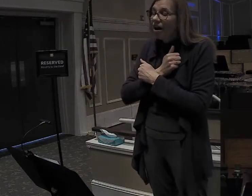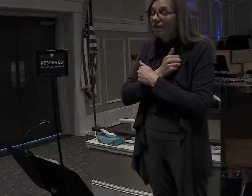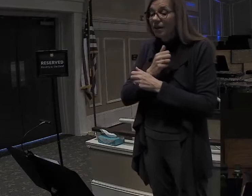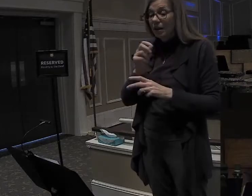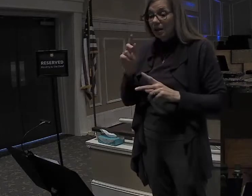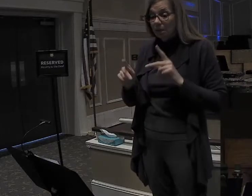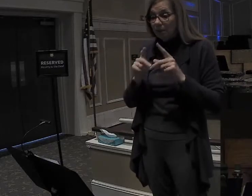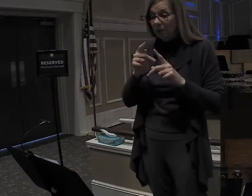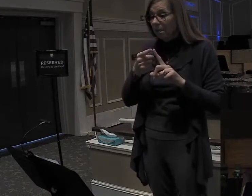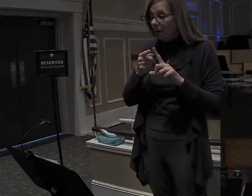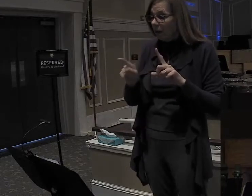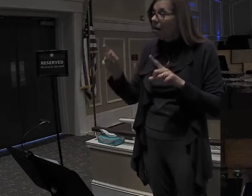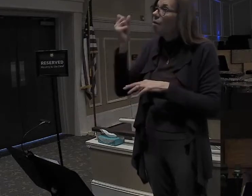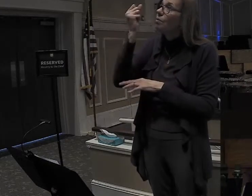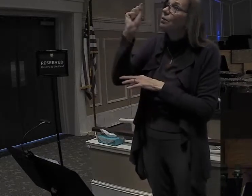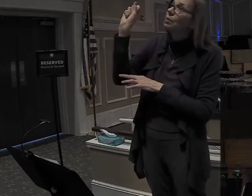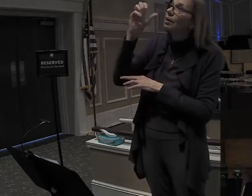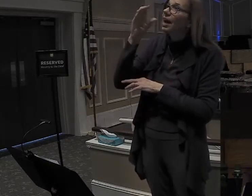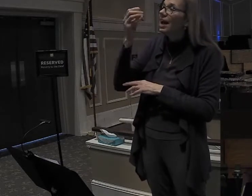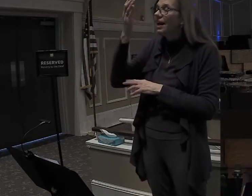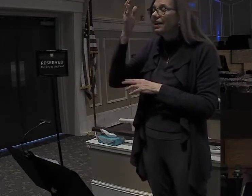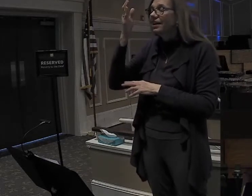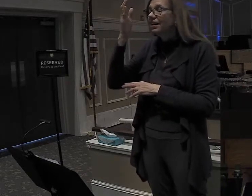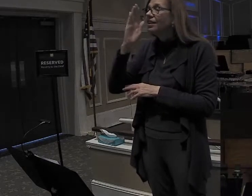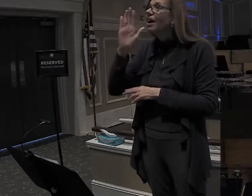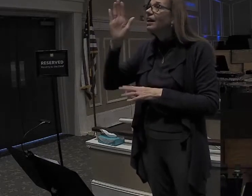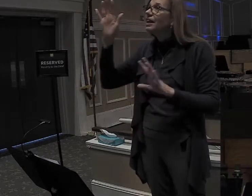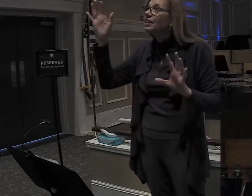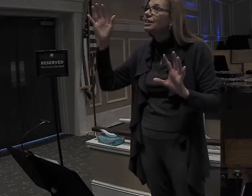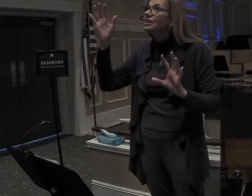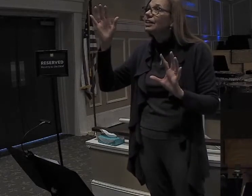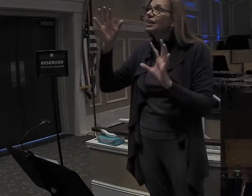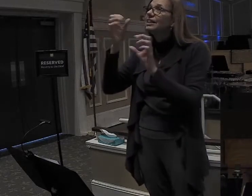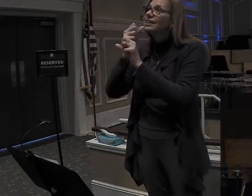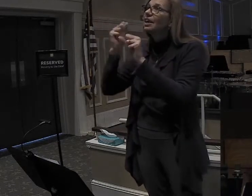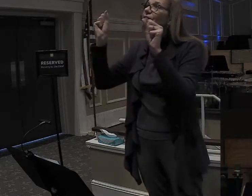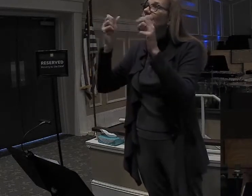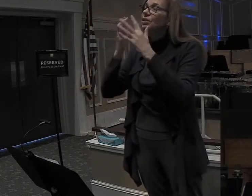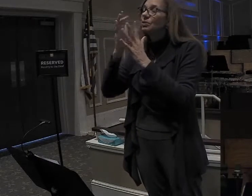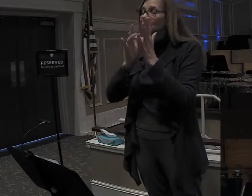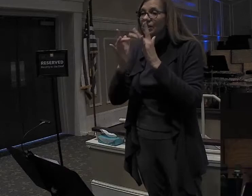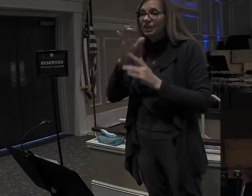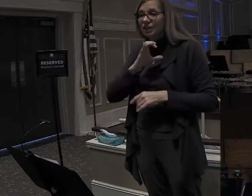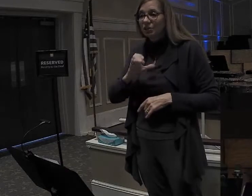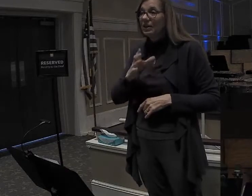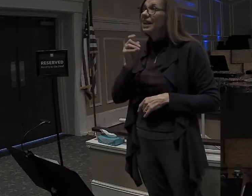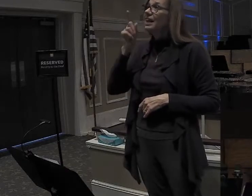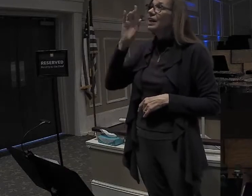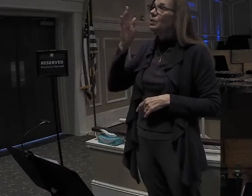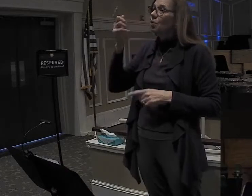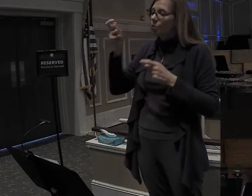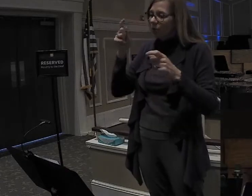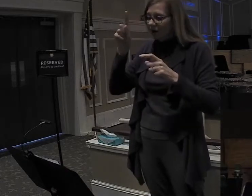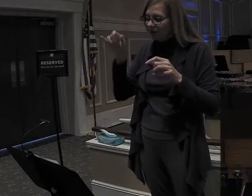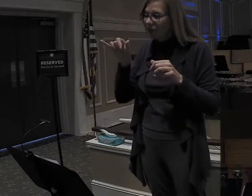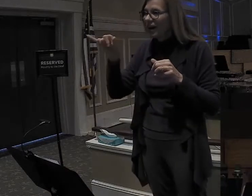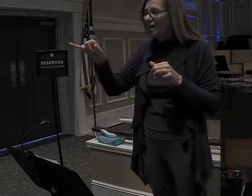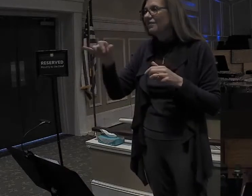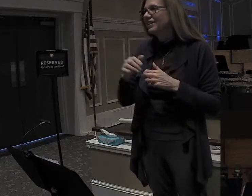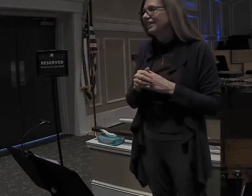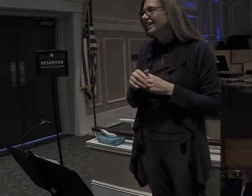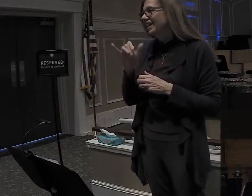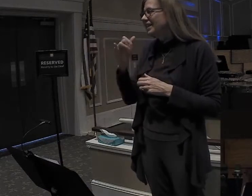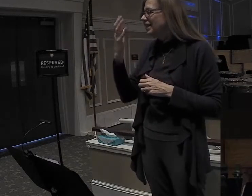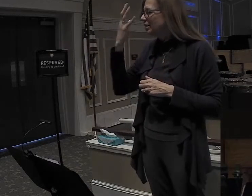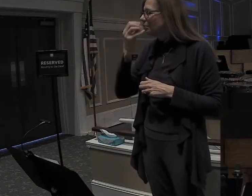God's redemption through His Son, Jesus Christ. And He shall reign forever and ever. It's the